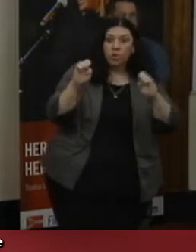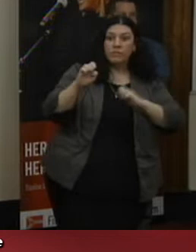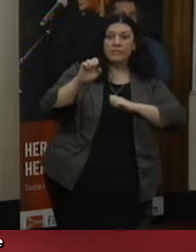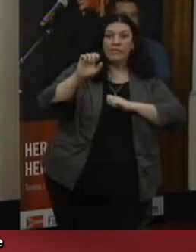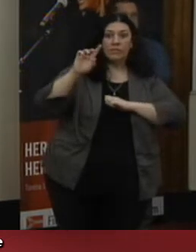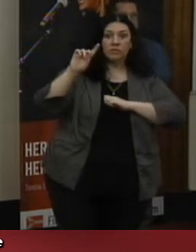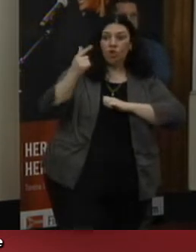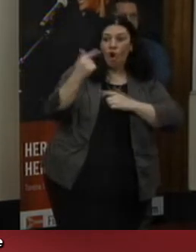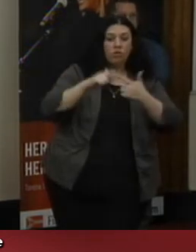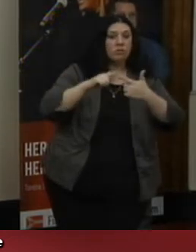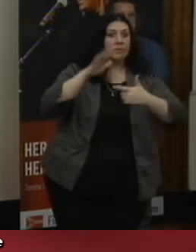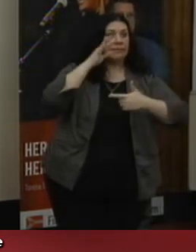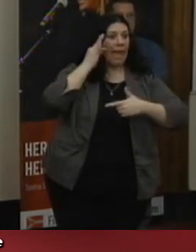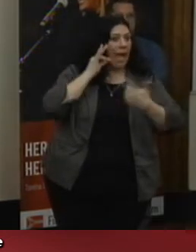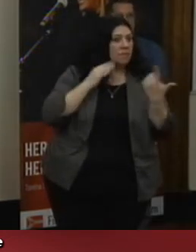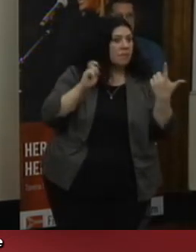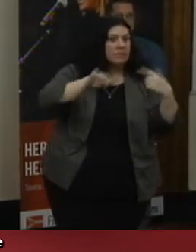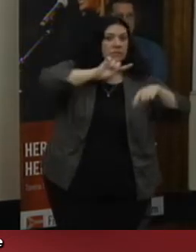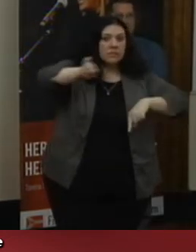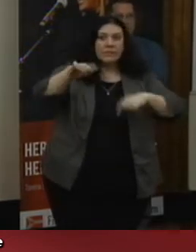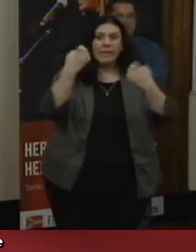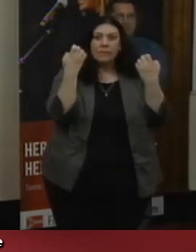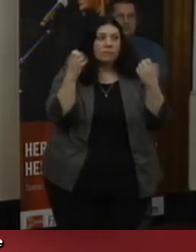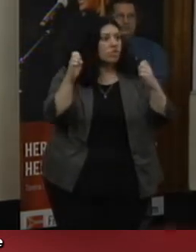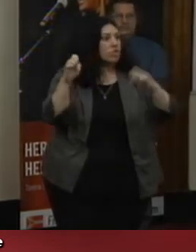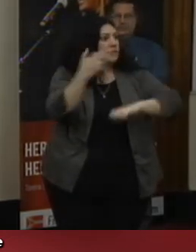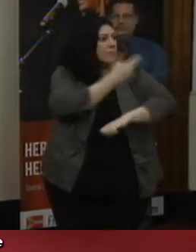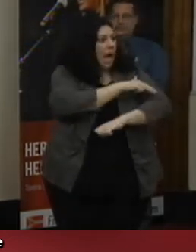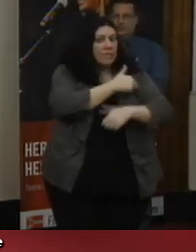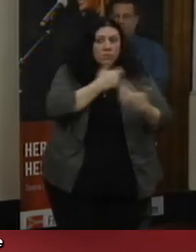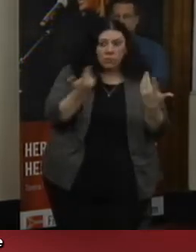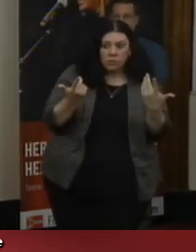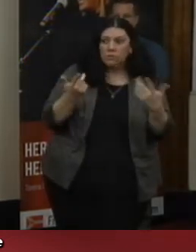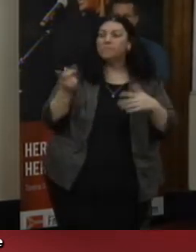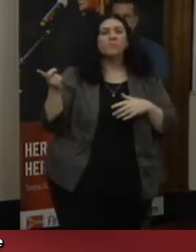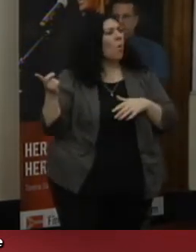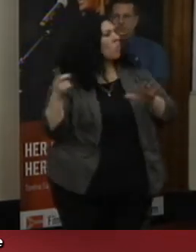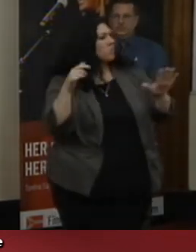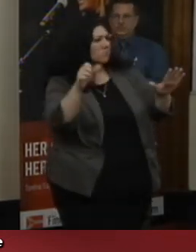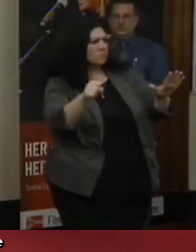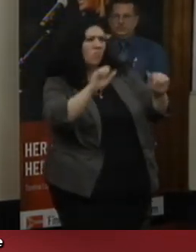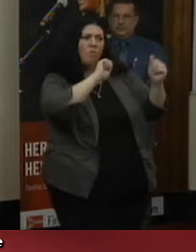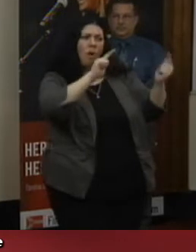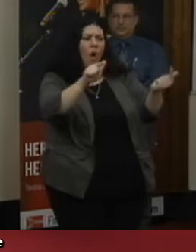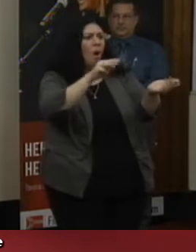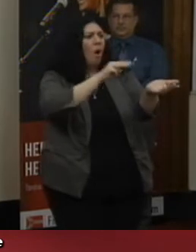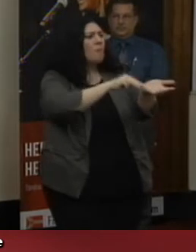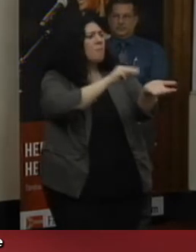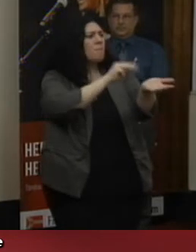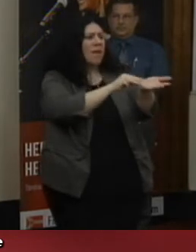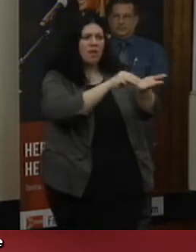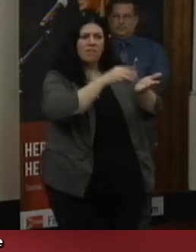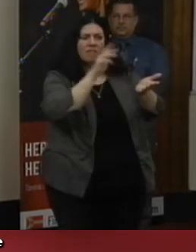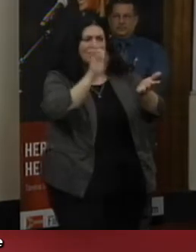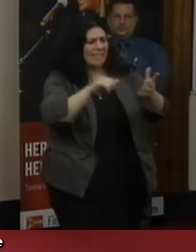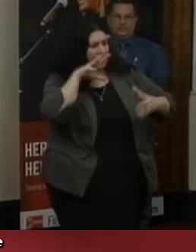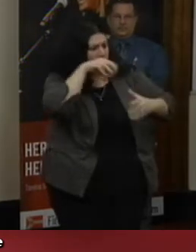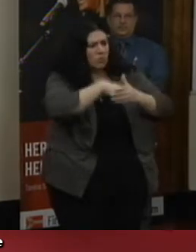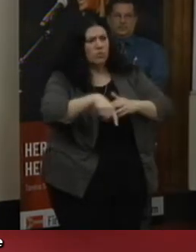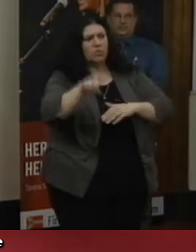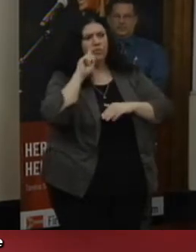take the animal to an animal hospital, what about that? Yes, all medical facilities, that includes for animals